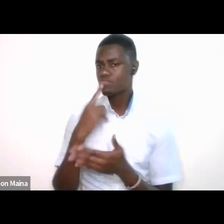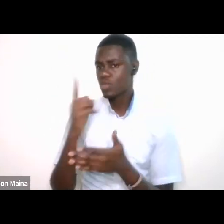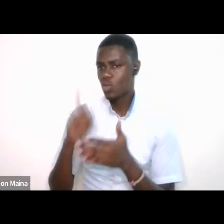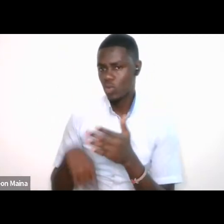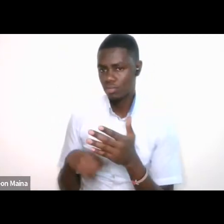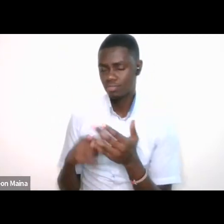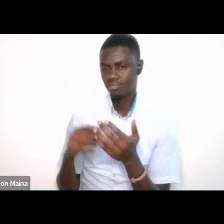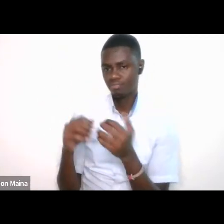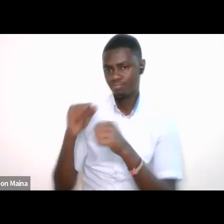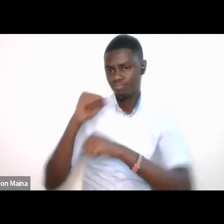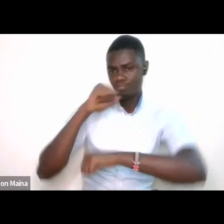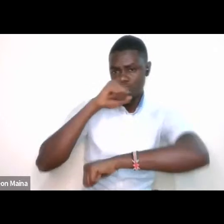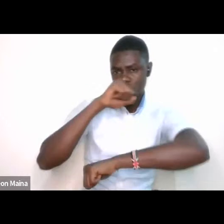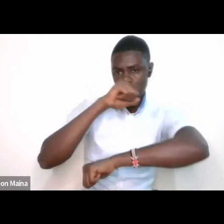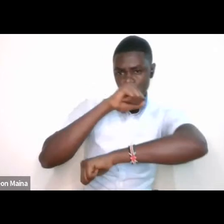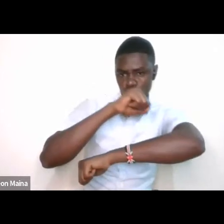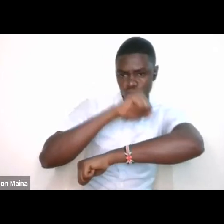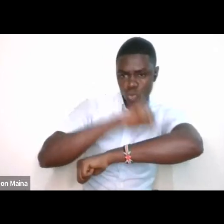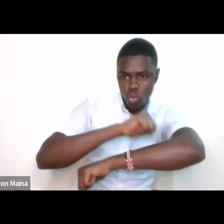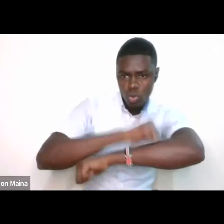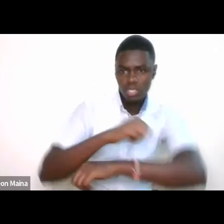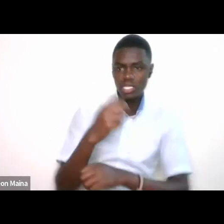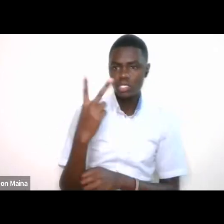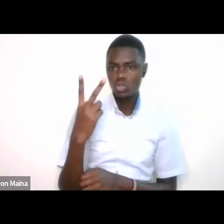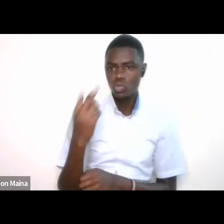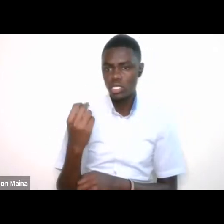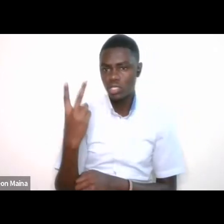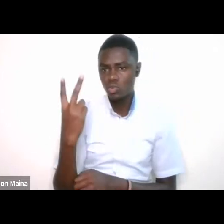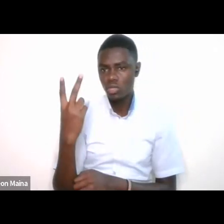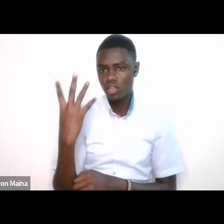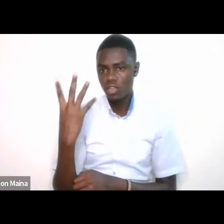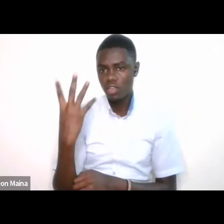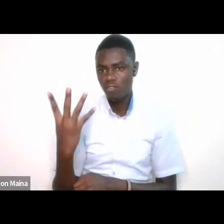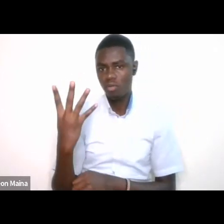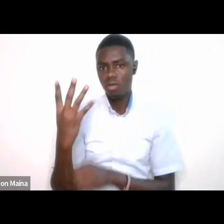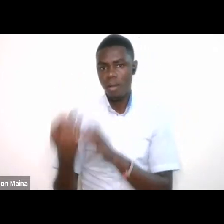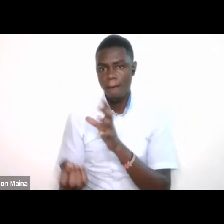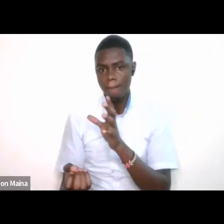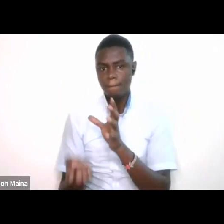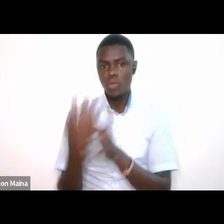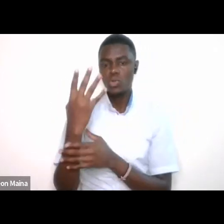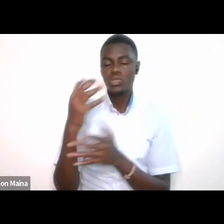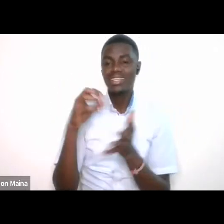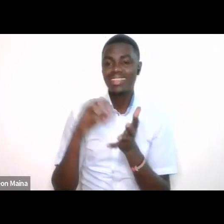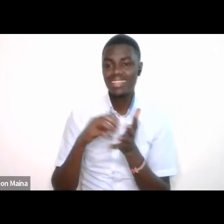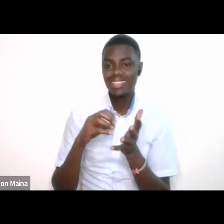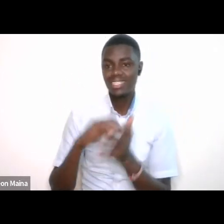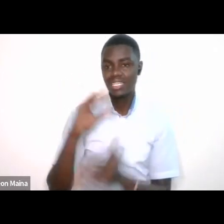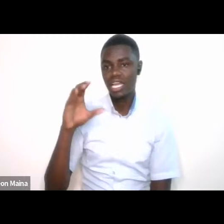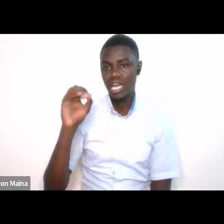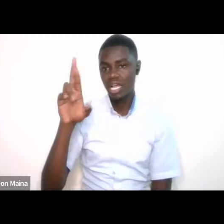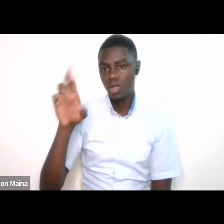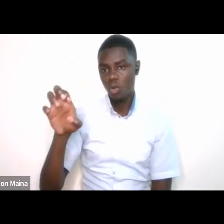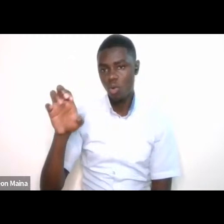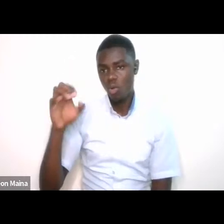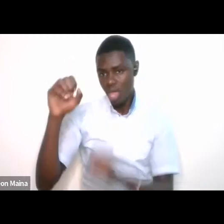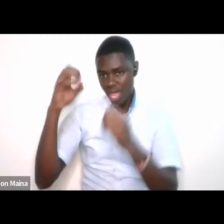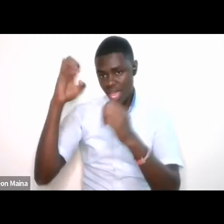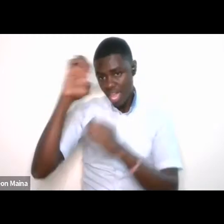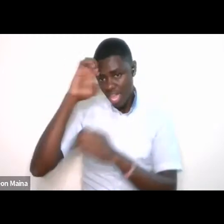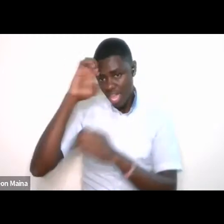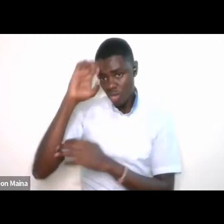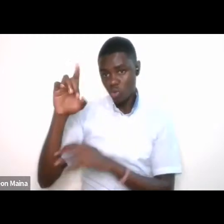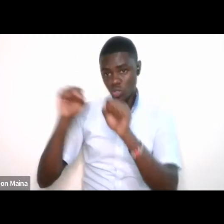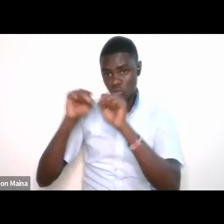in 2024 reproduce the status quo. Education systems across the world